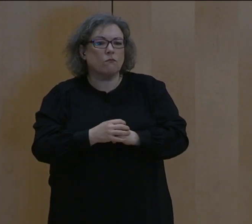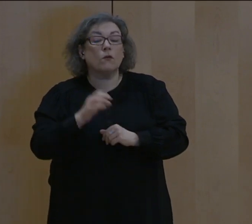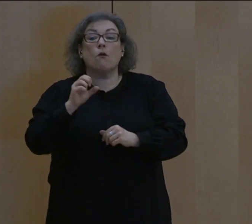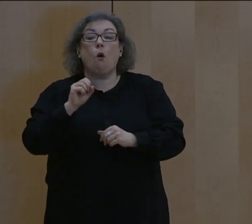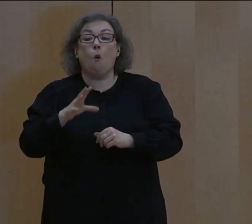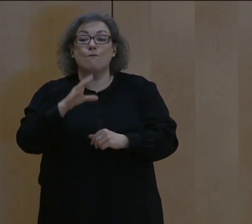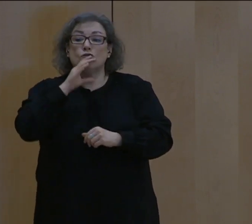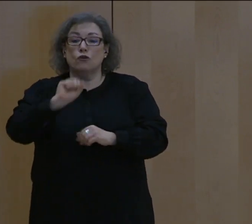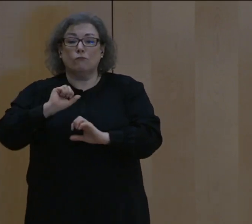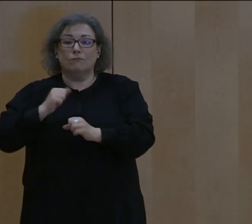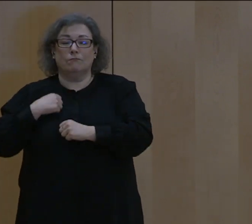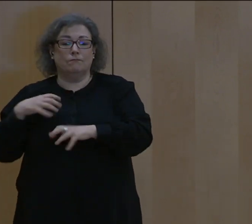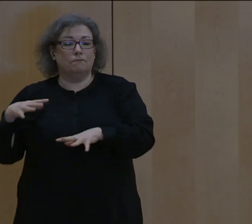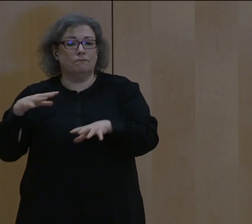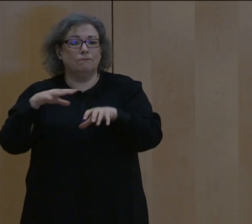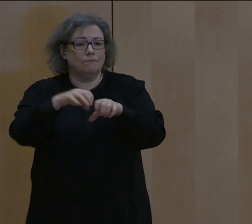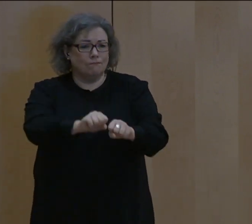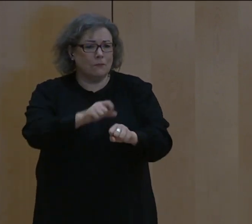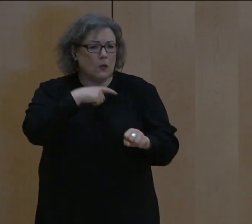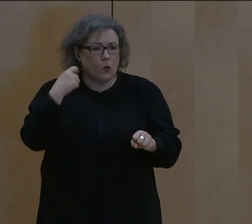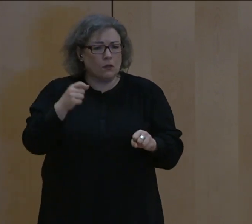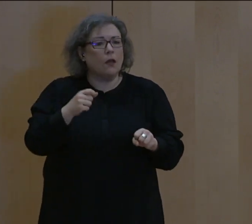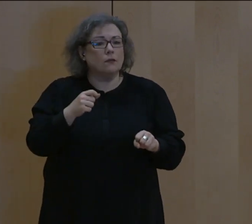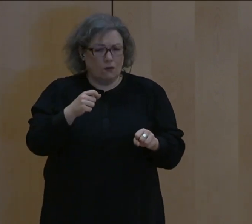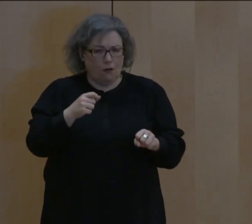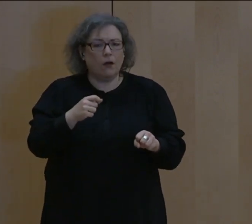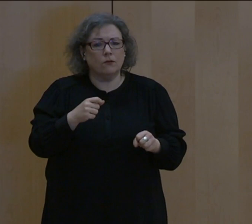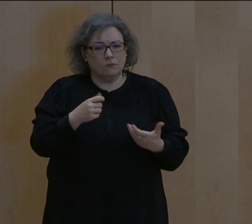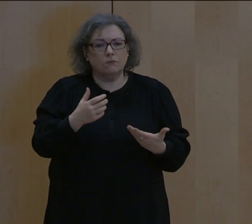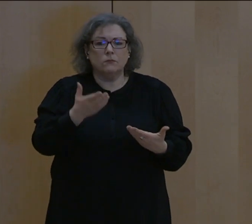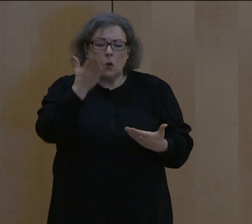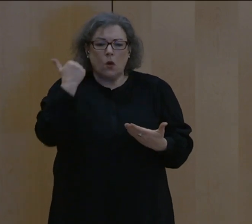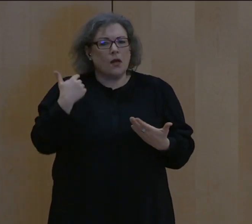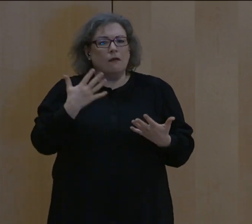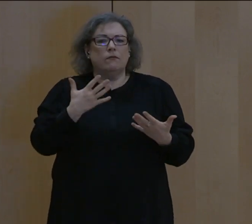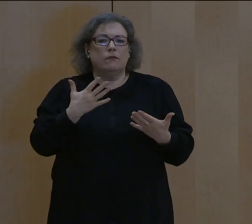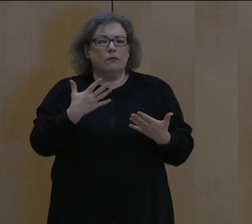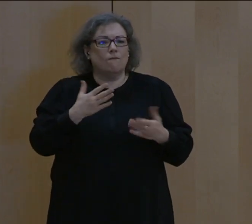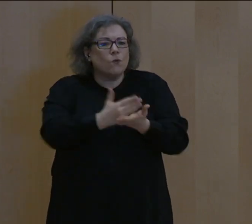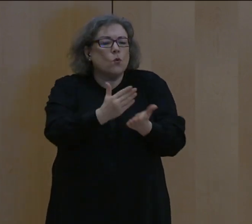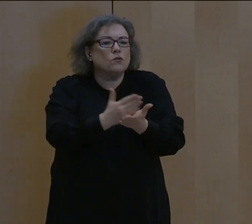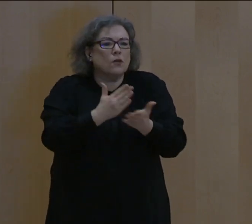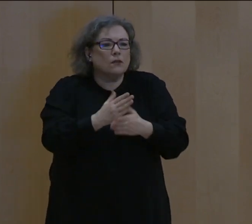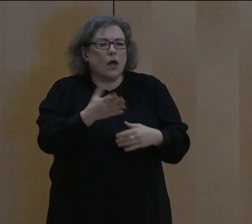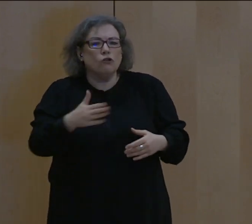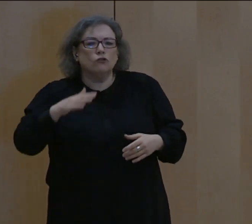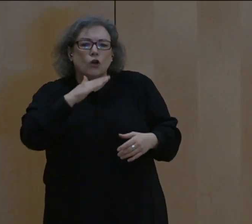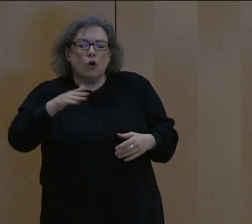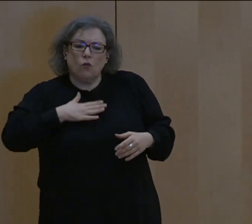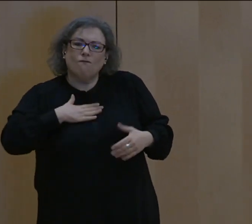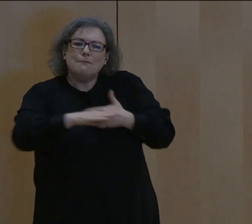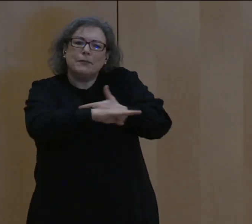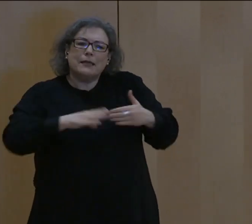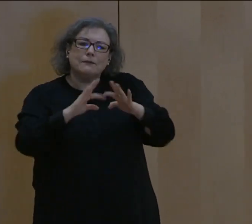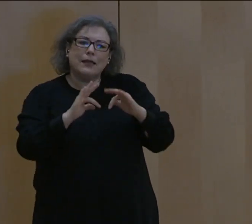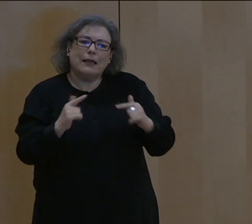went to war against Ukraine because they want to advance further in Europe. They want to destroy freedom in Europe. This is a fundamental challenge for the